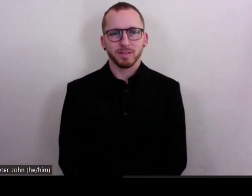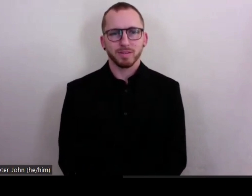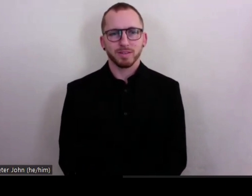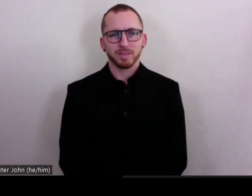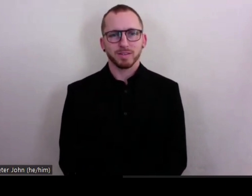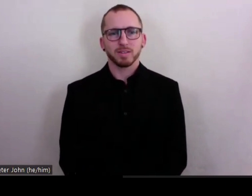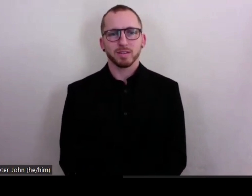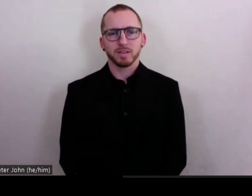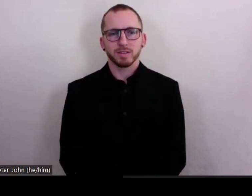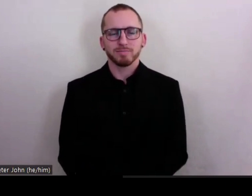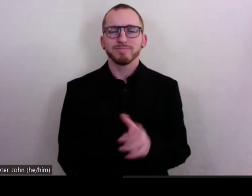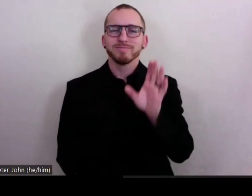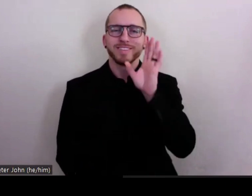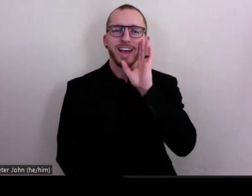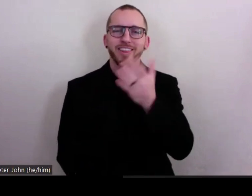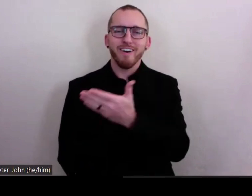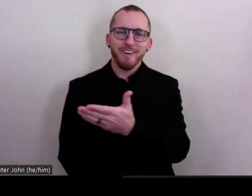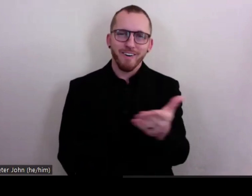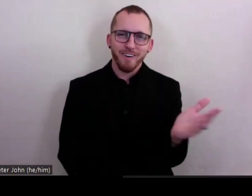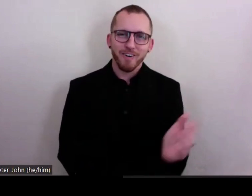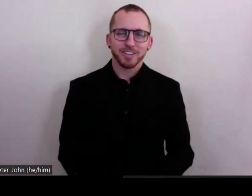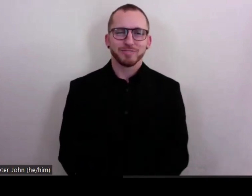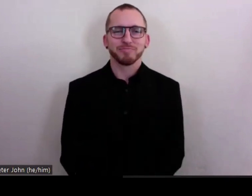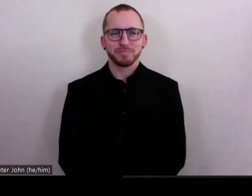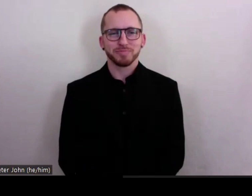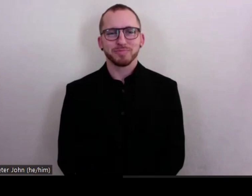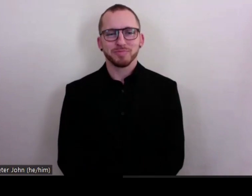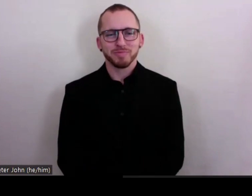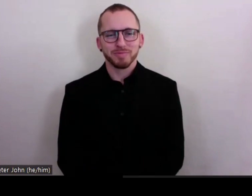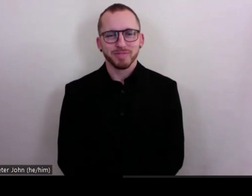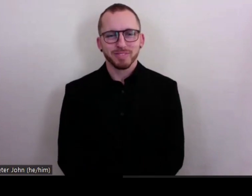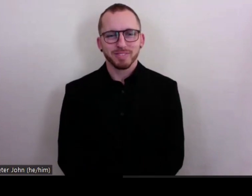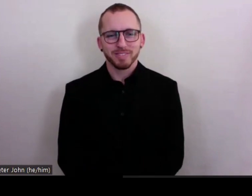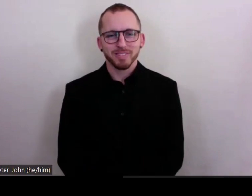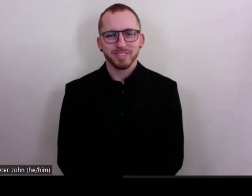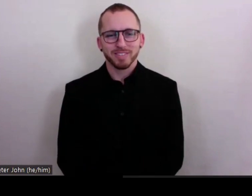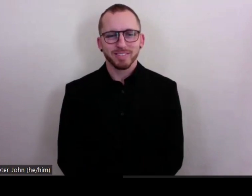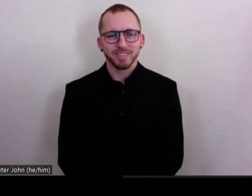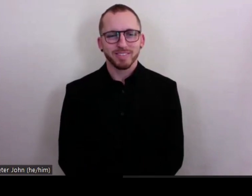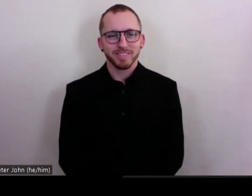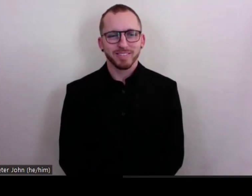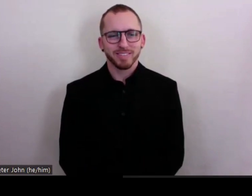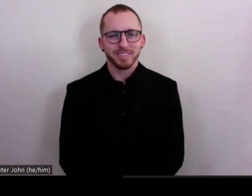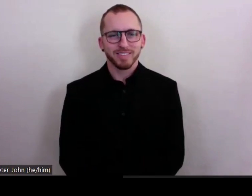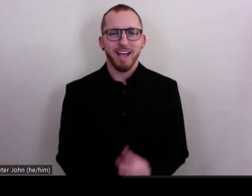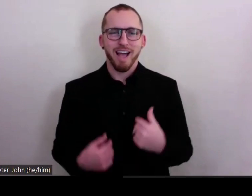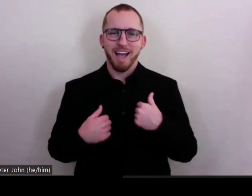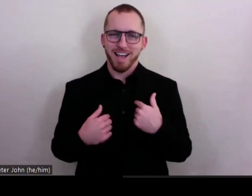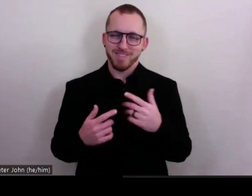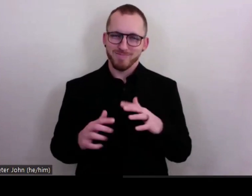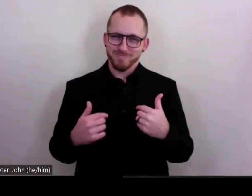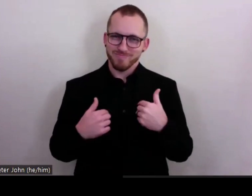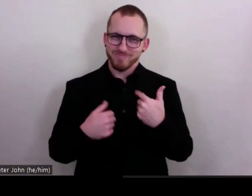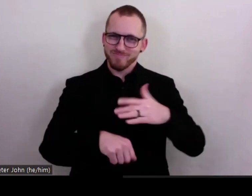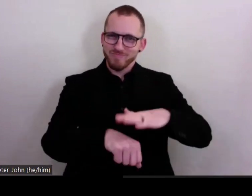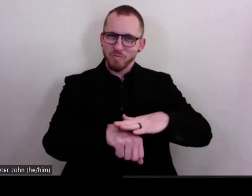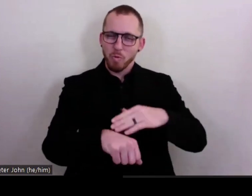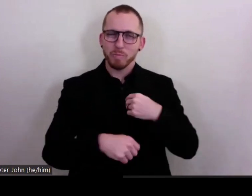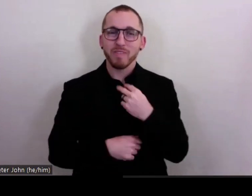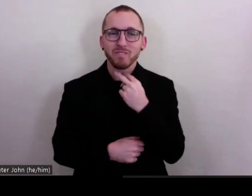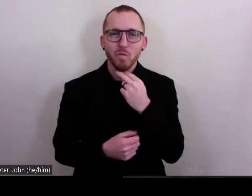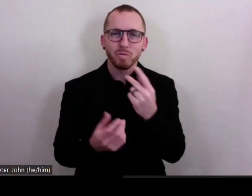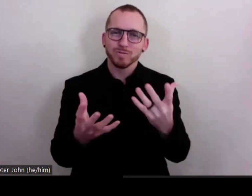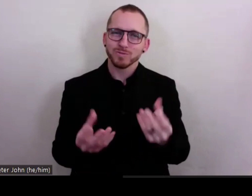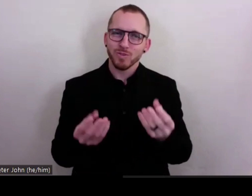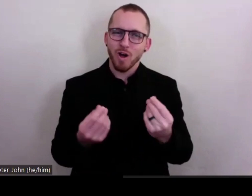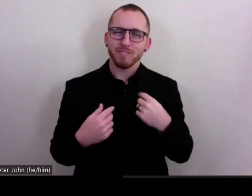Hello, everyone. So I tend to have a soft voice. I will try my hardest to project. So I hope everyone can hear